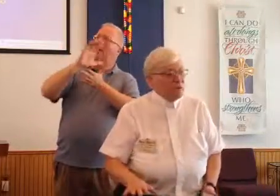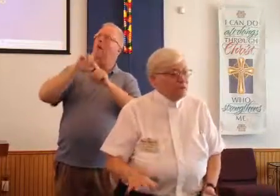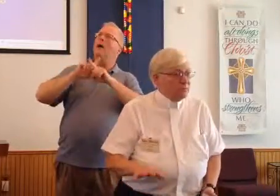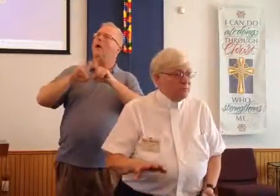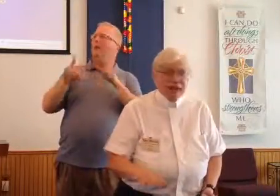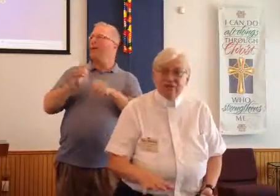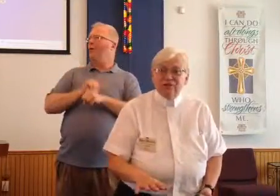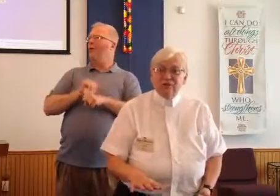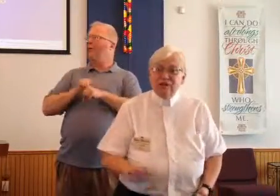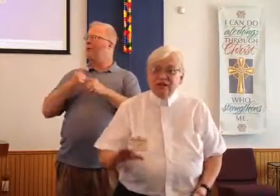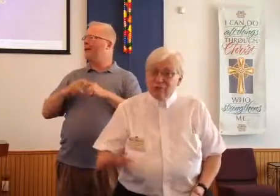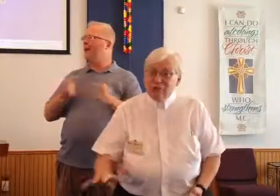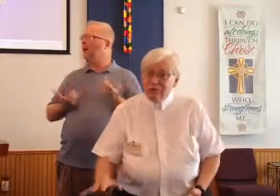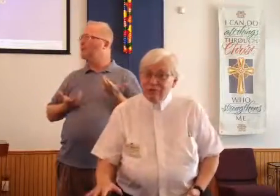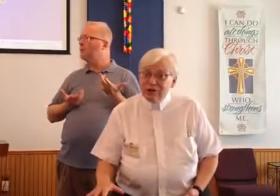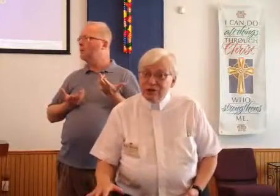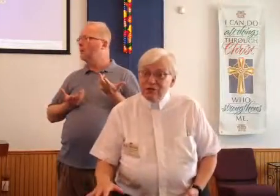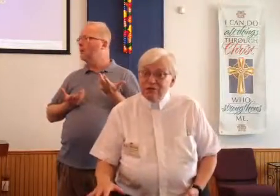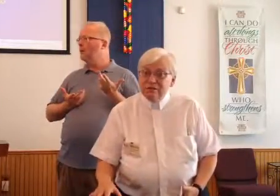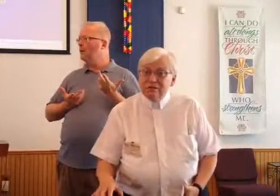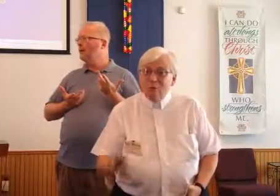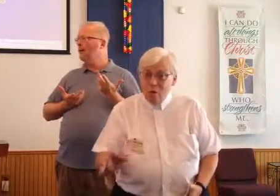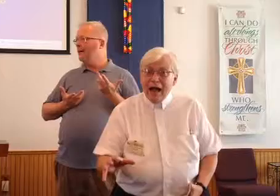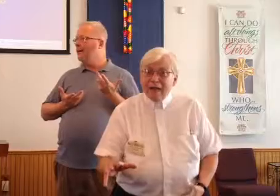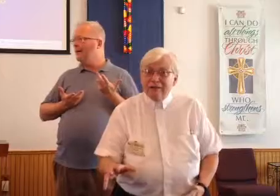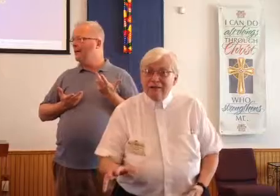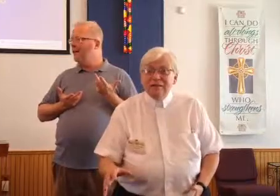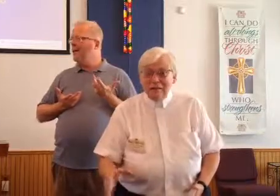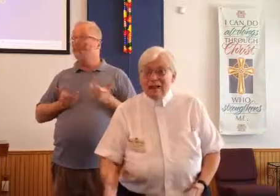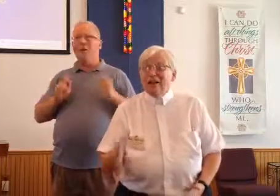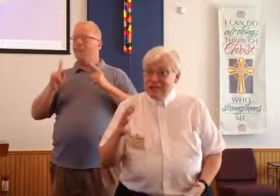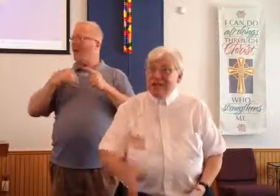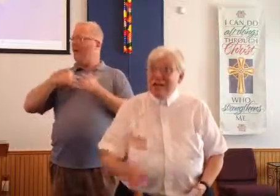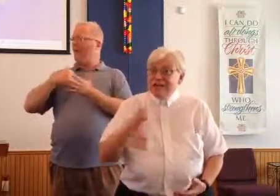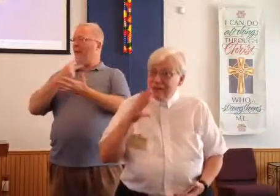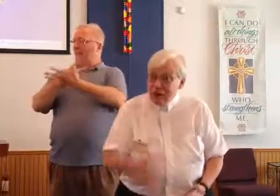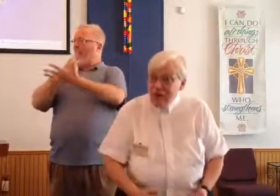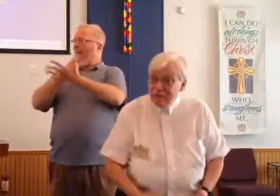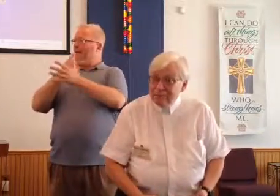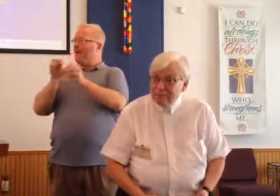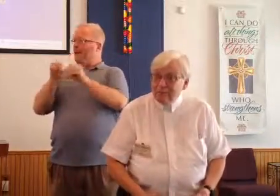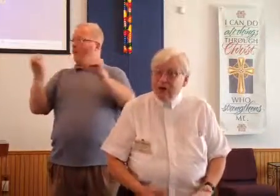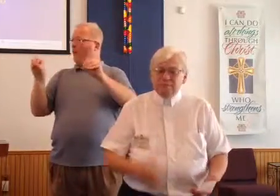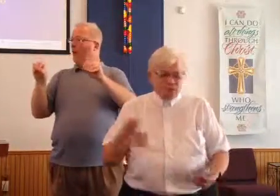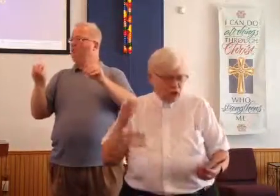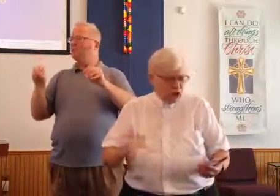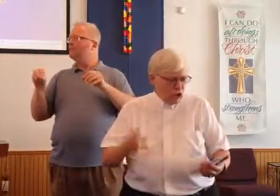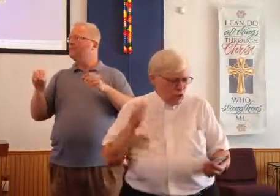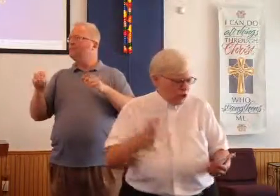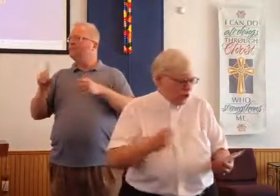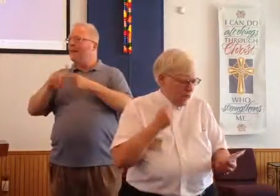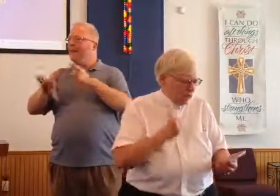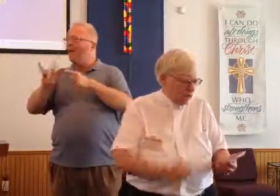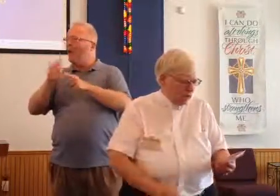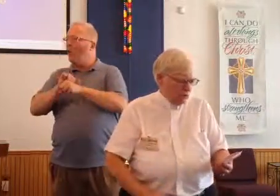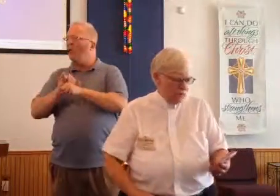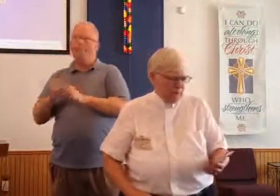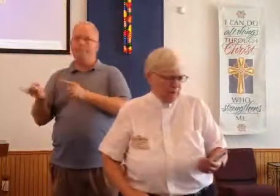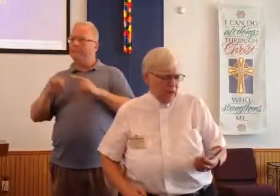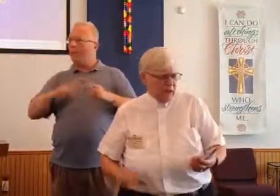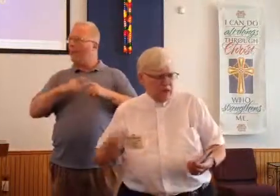there are people with master's degree doing those jobs. Why? Because they need a job, right? So you do what you